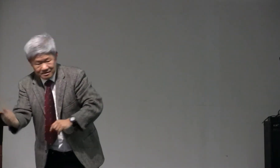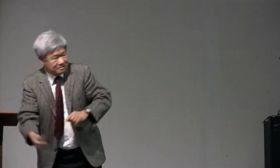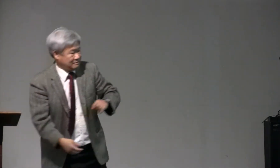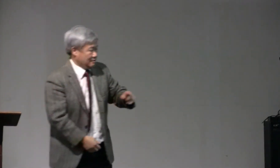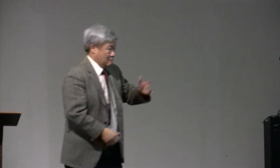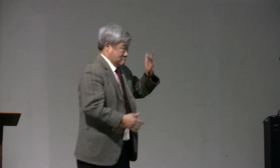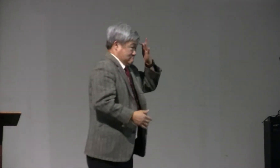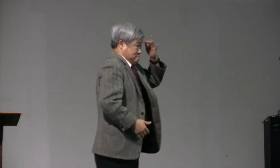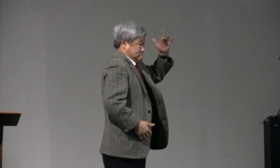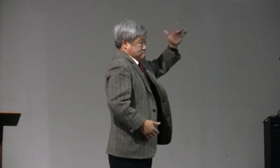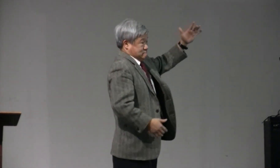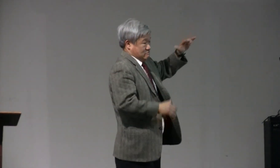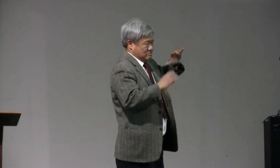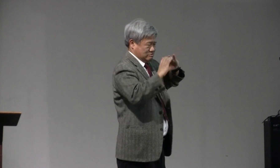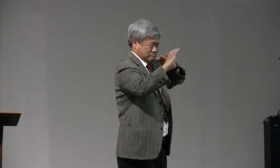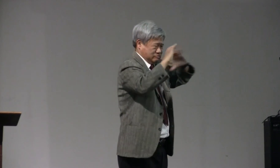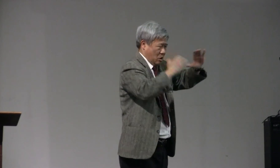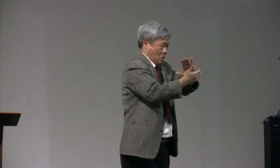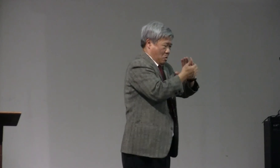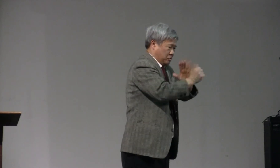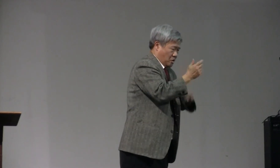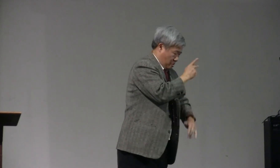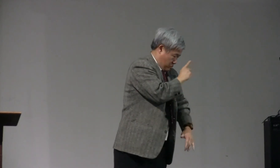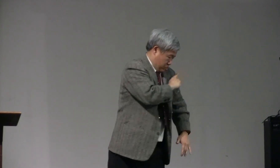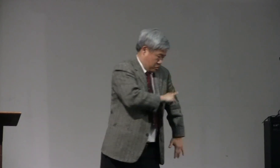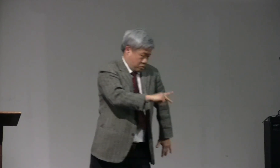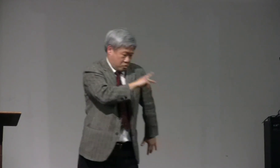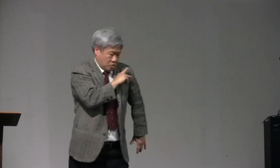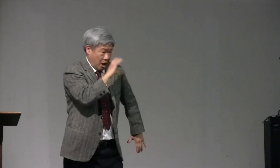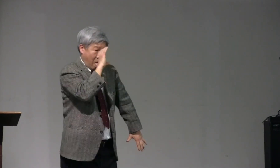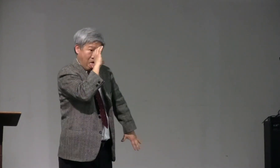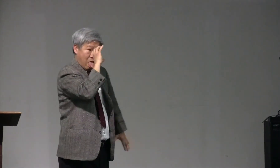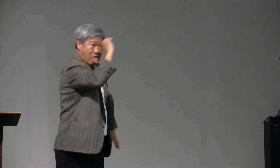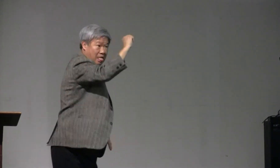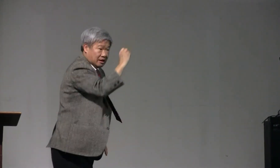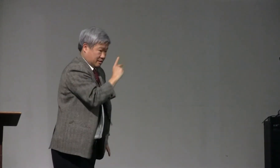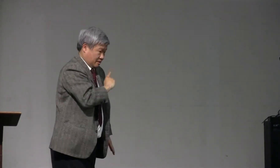someone who only saves 15 people